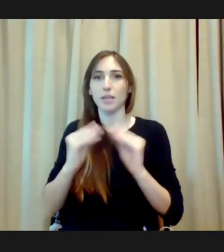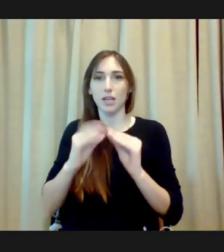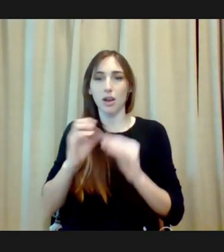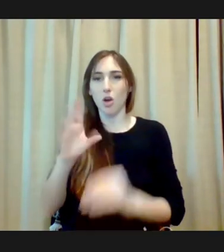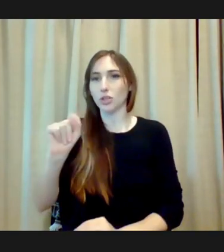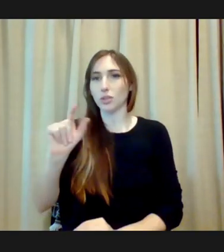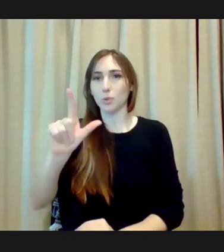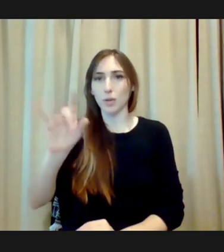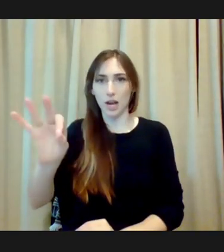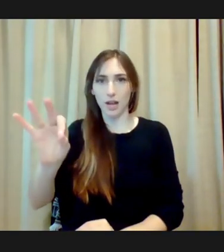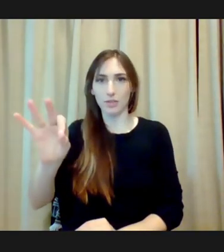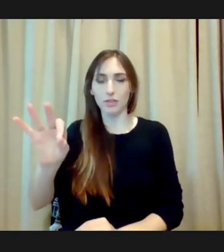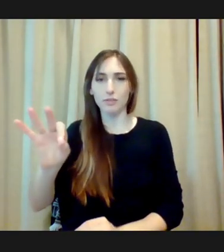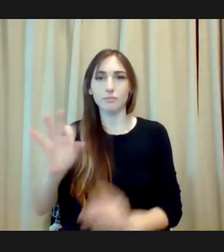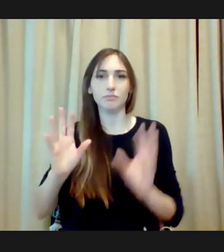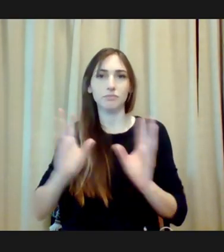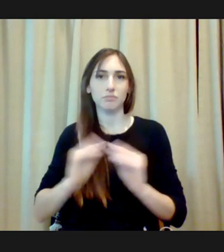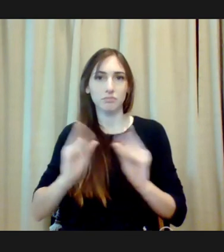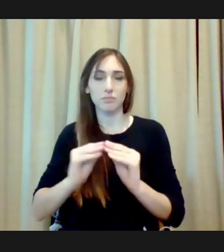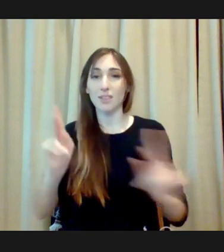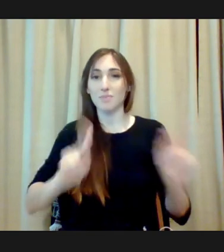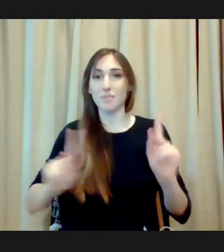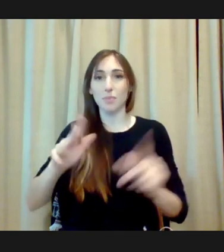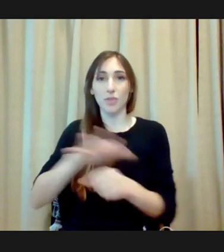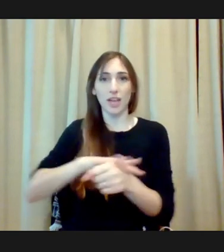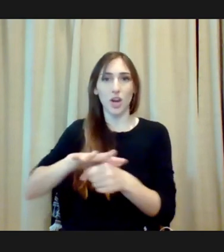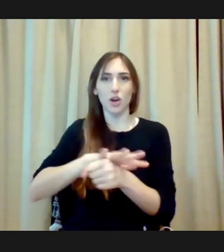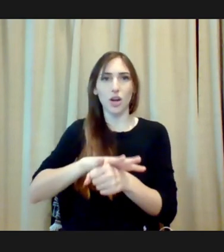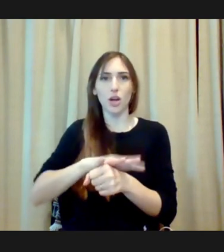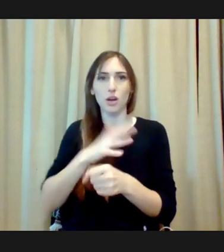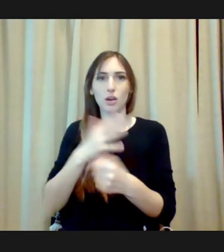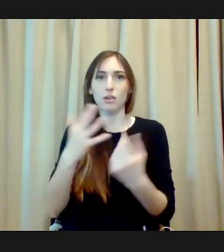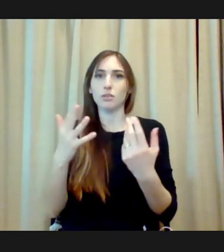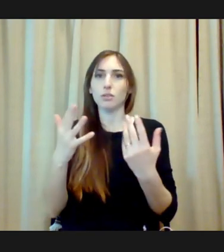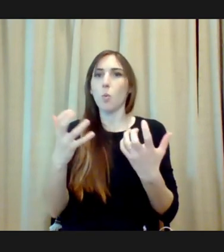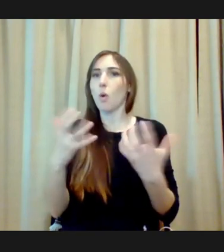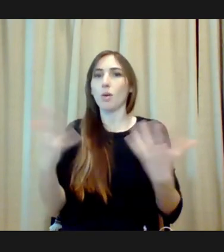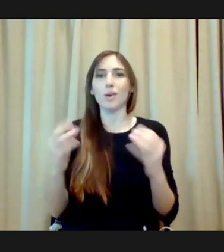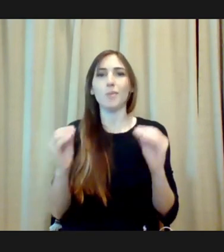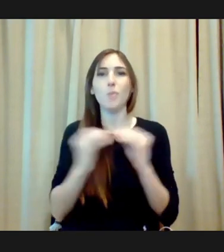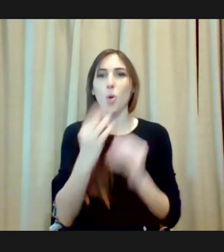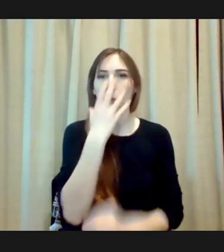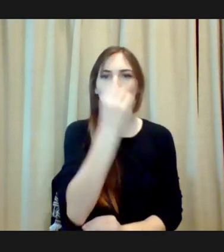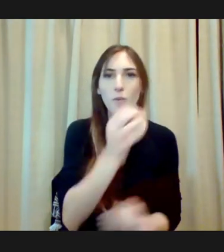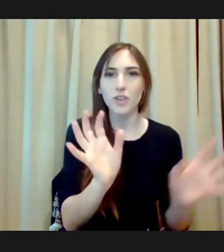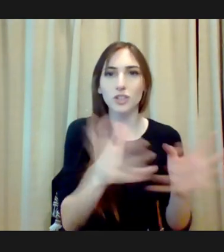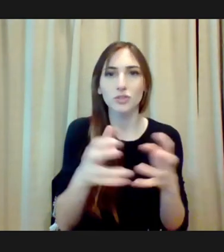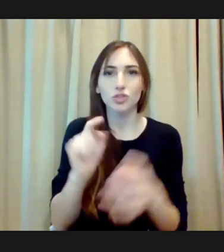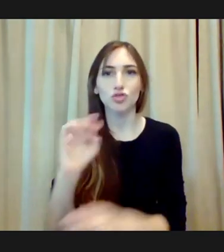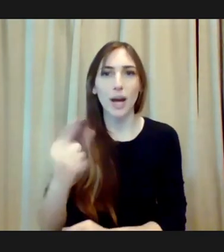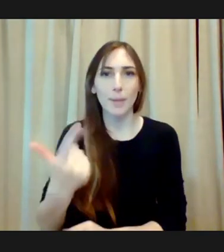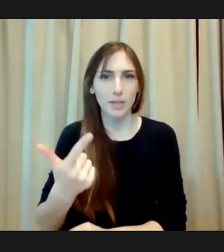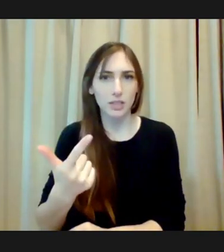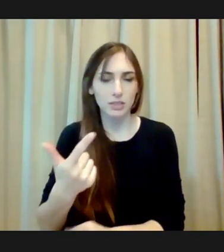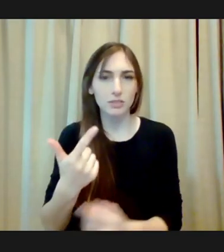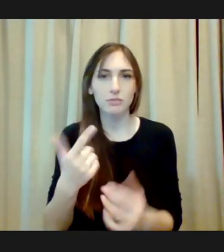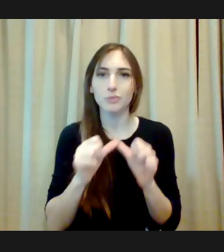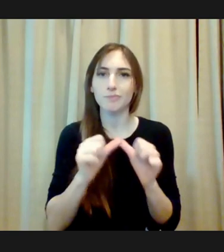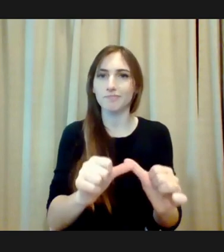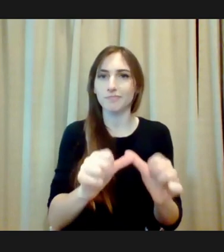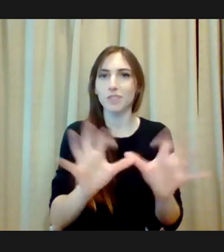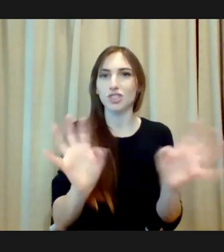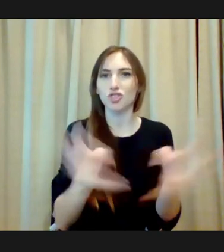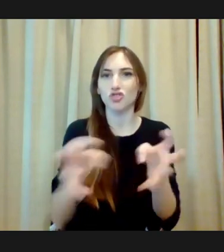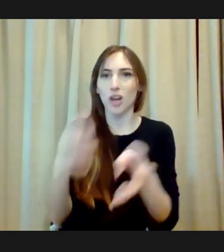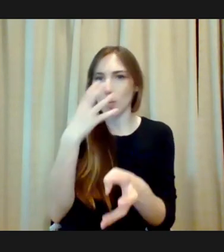the folks in the area were pushing for more wolf trapping and extended season. And in the end, the agency decided